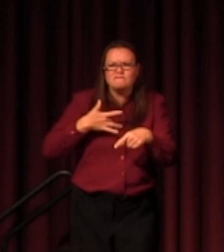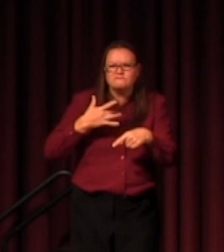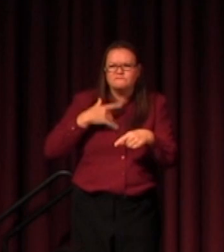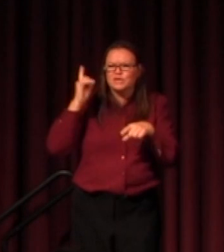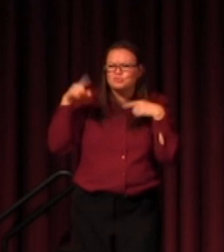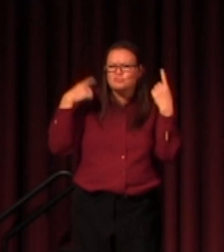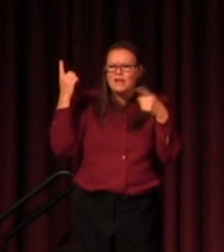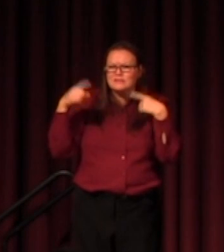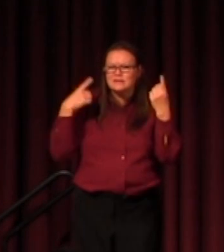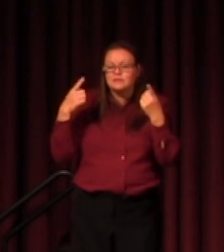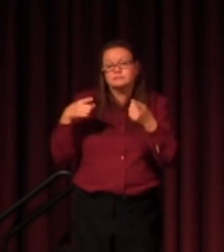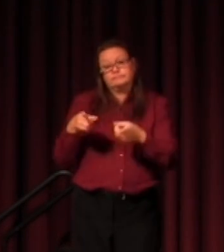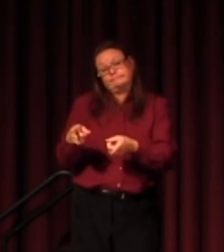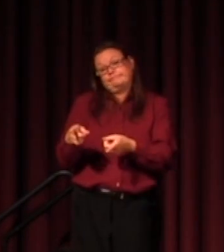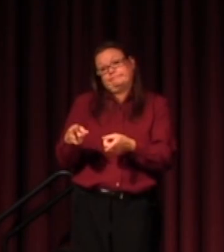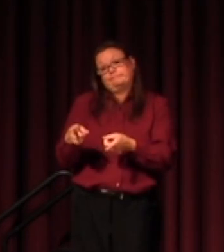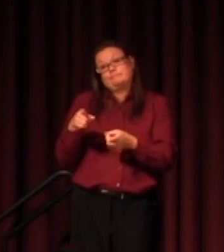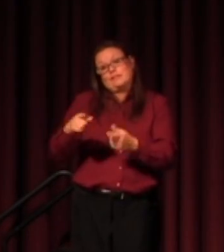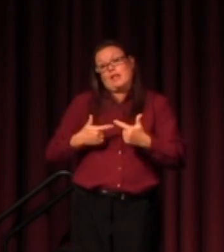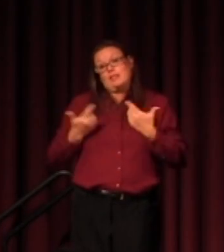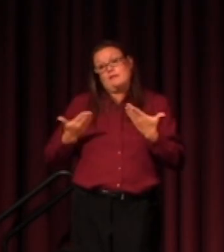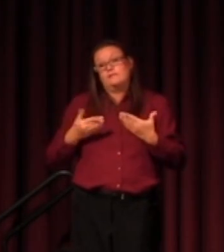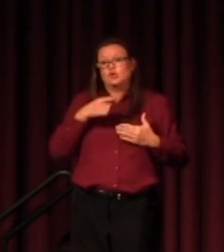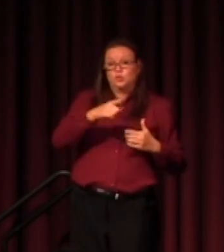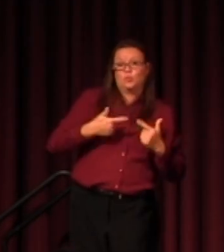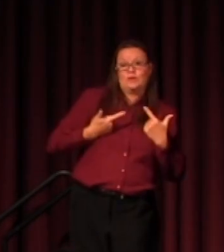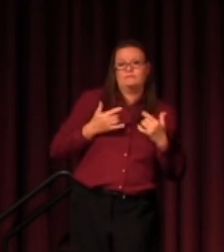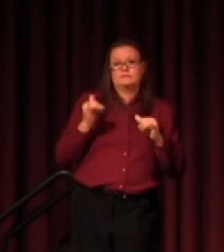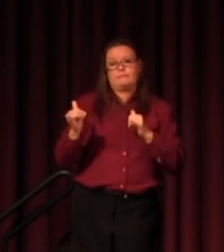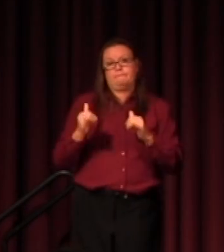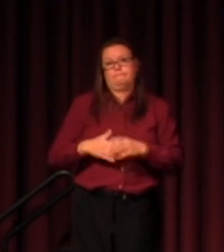They're as much Missoula as you are Missoula.